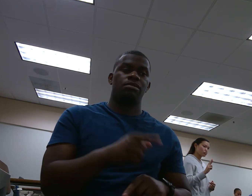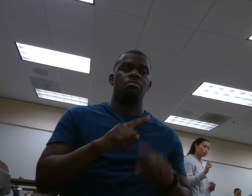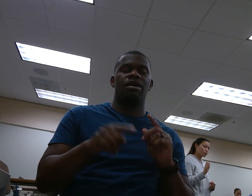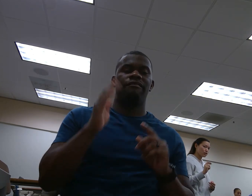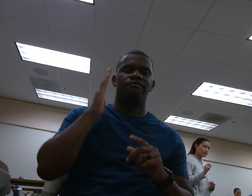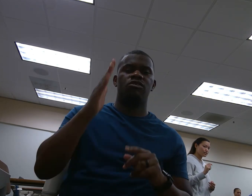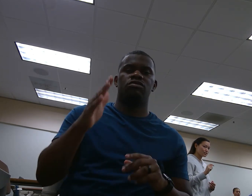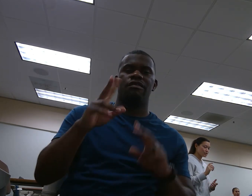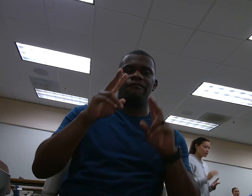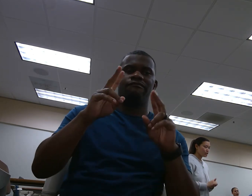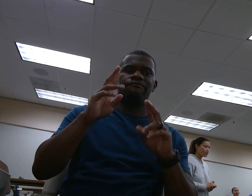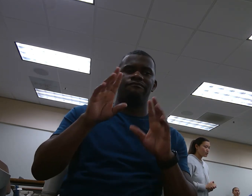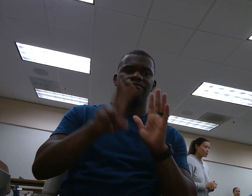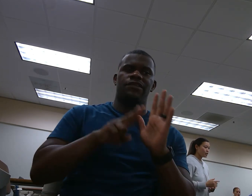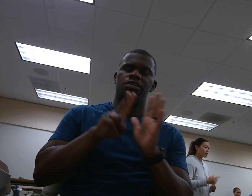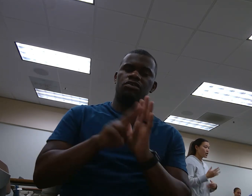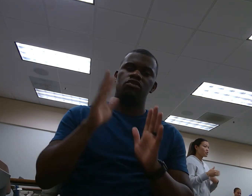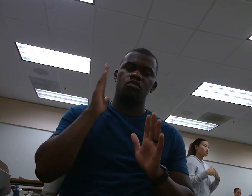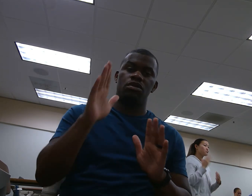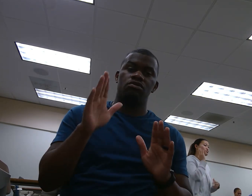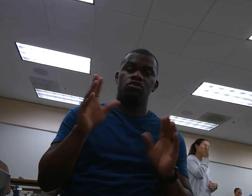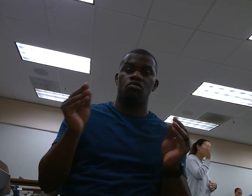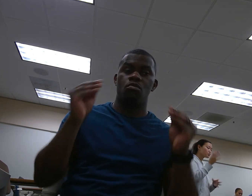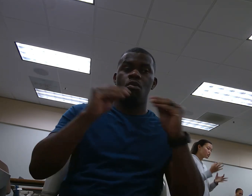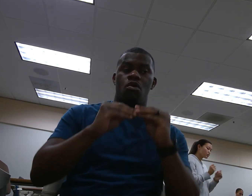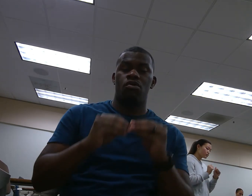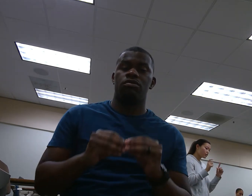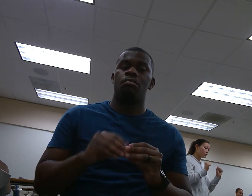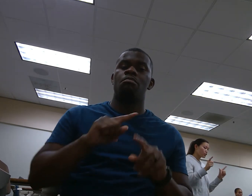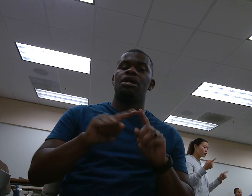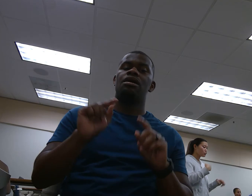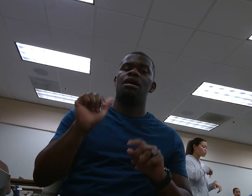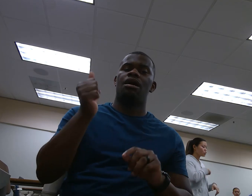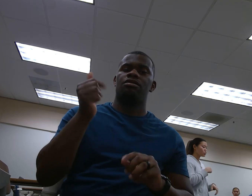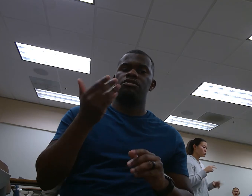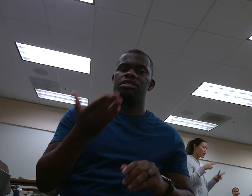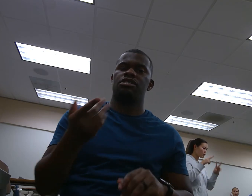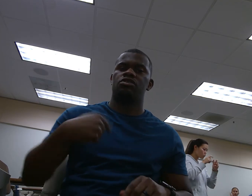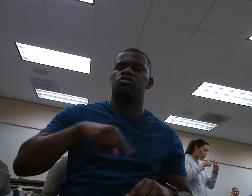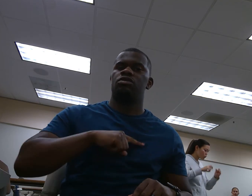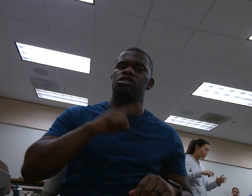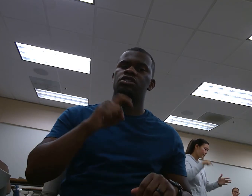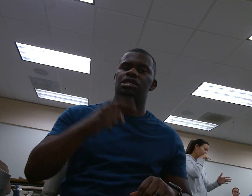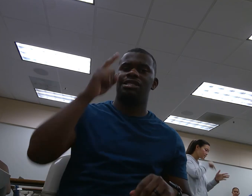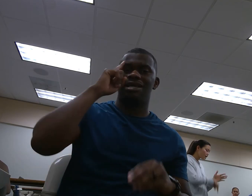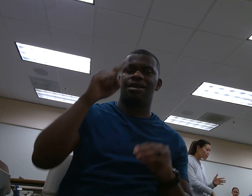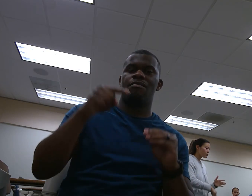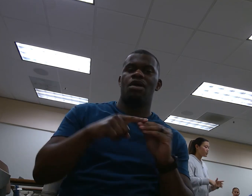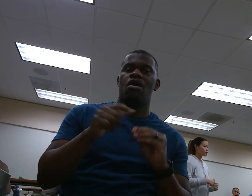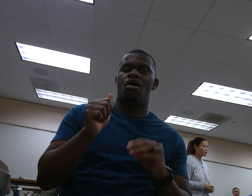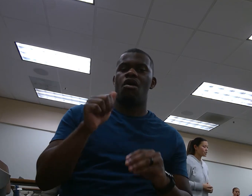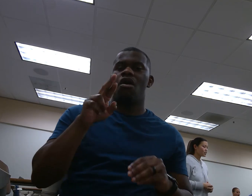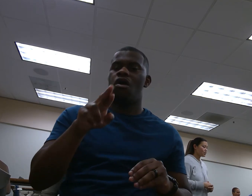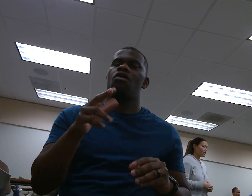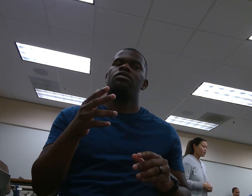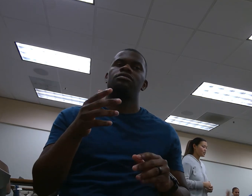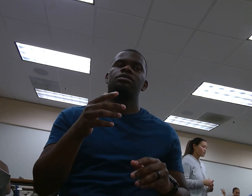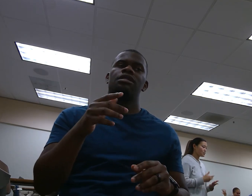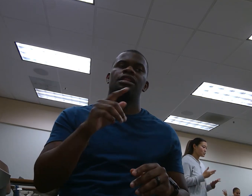in-depth version. But the other things that we should think about beyond just the numbers are the intangibles. And so let's just think about those in a second. Let's